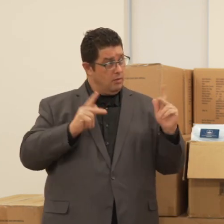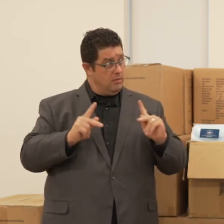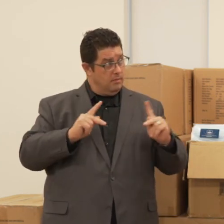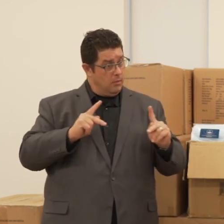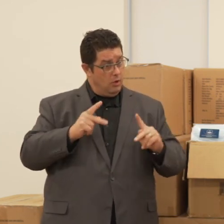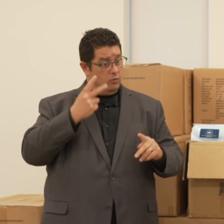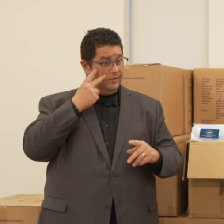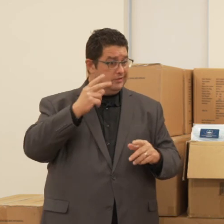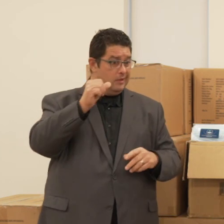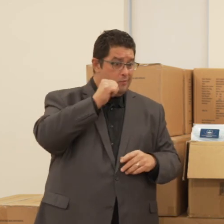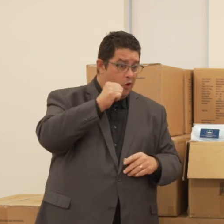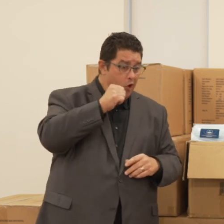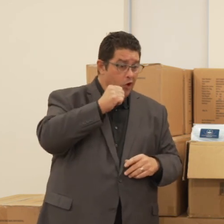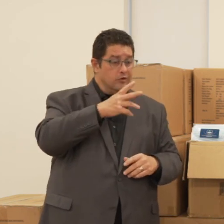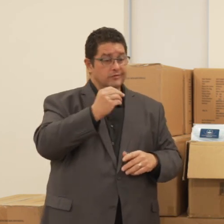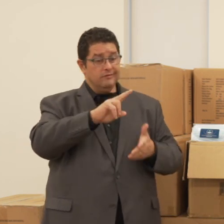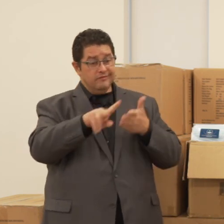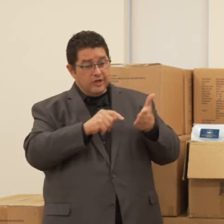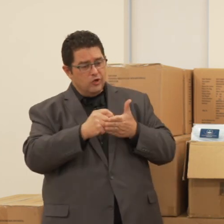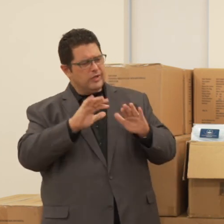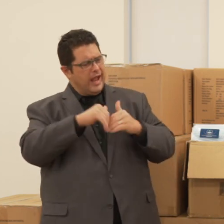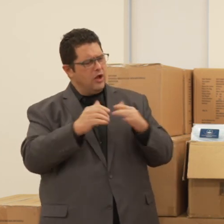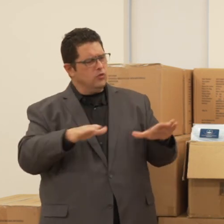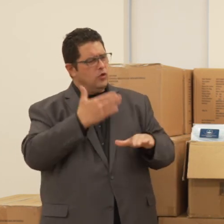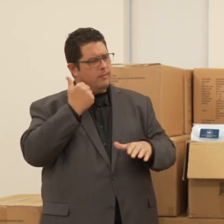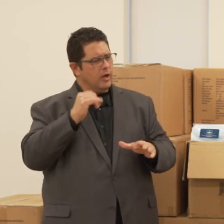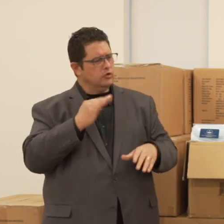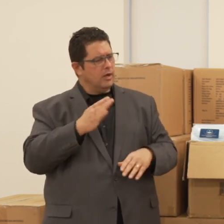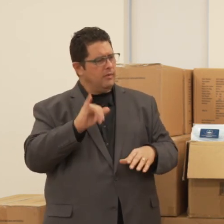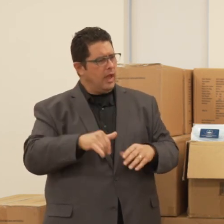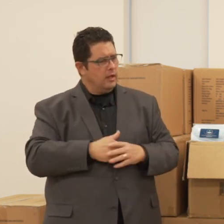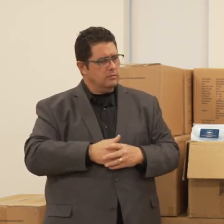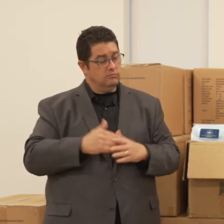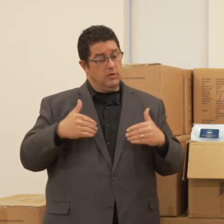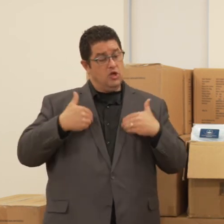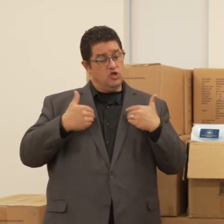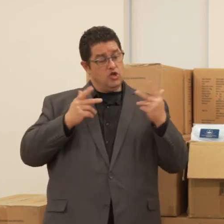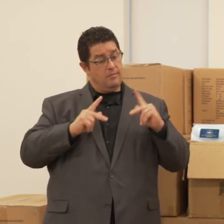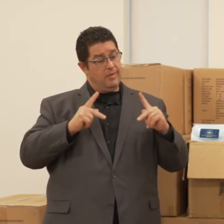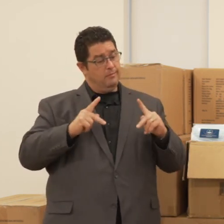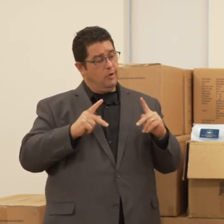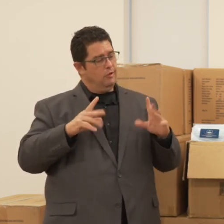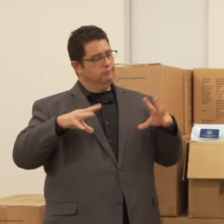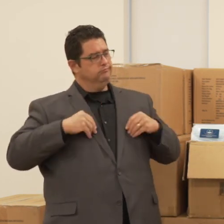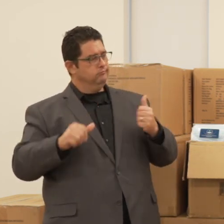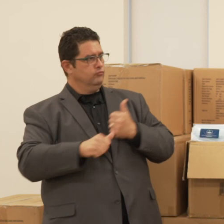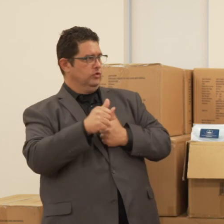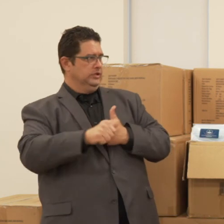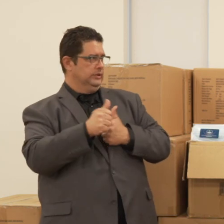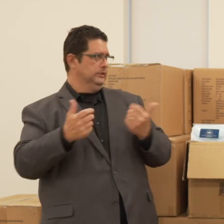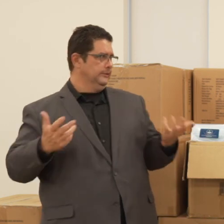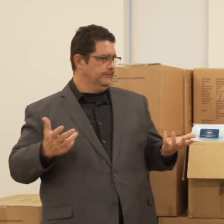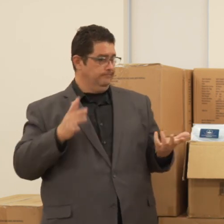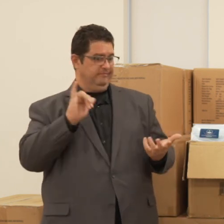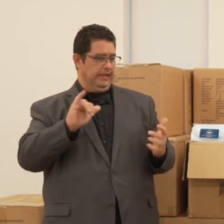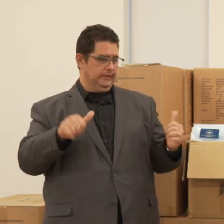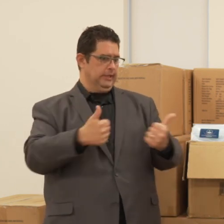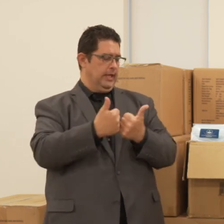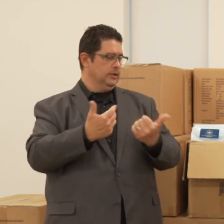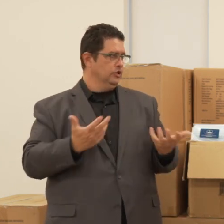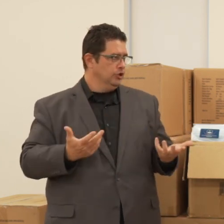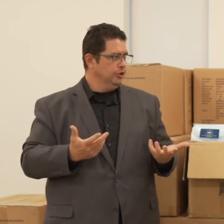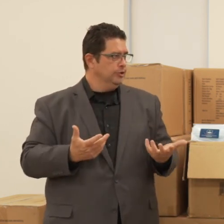videos. Well- How do we do a better job of that? Well, young people are risk takers, and that's the challenge.